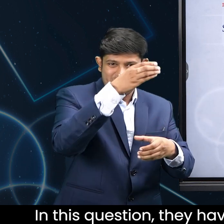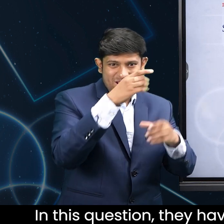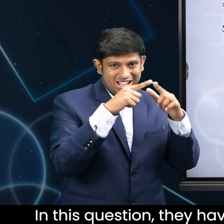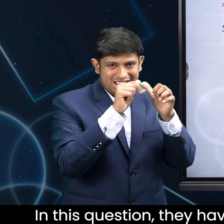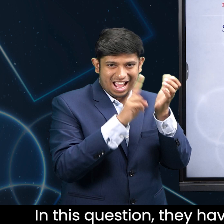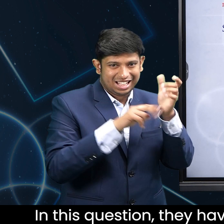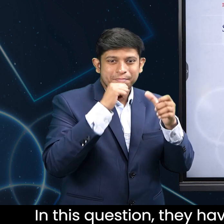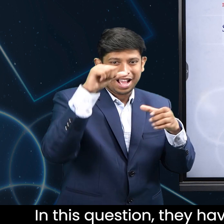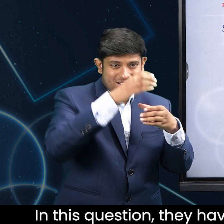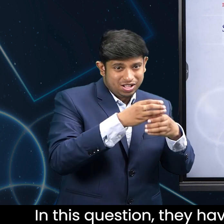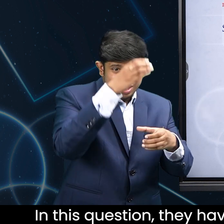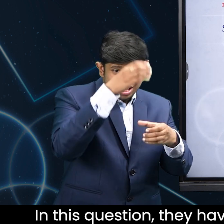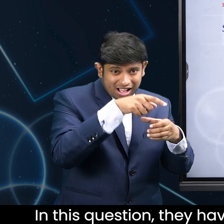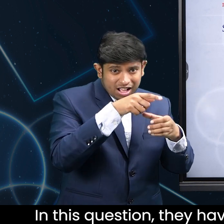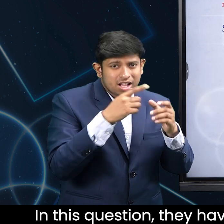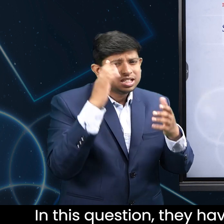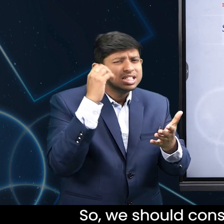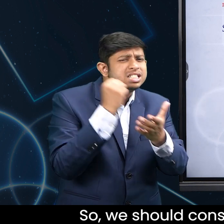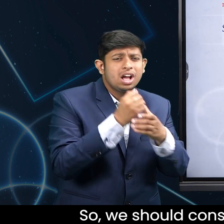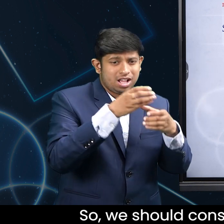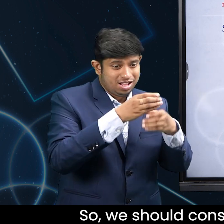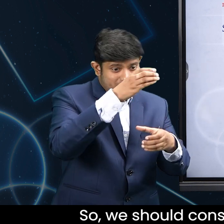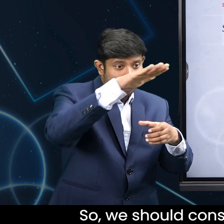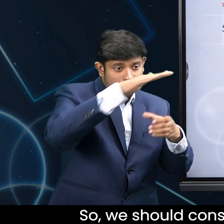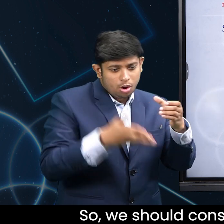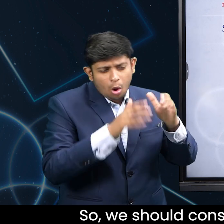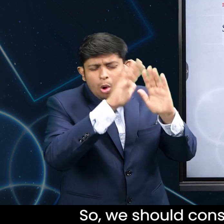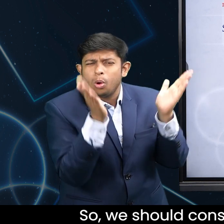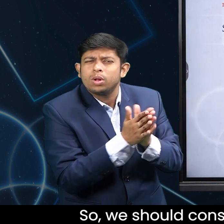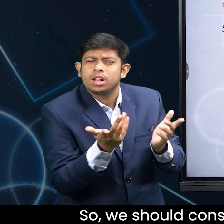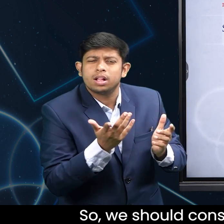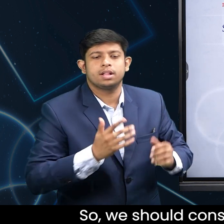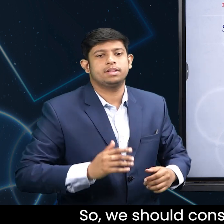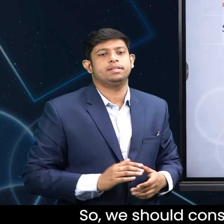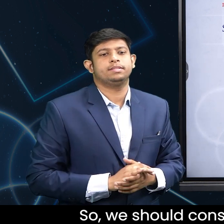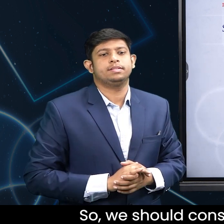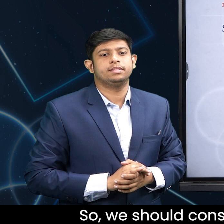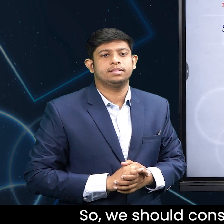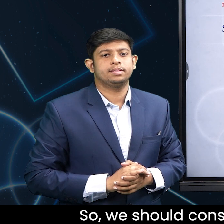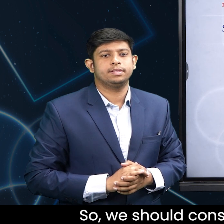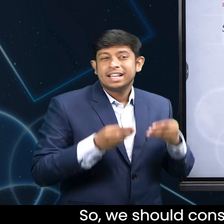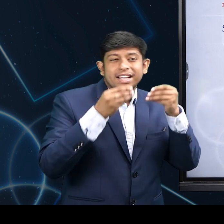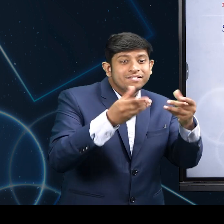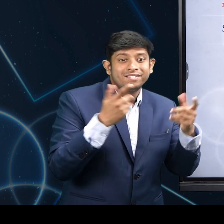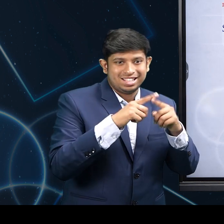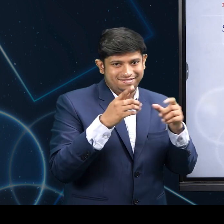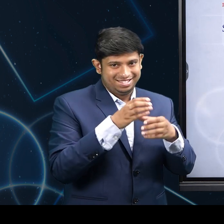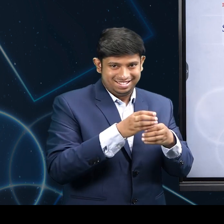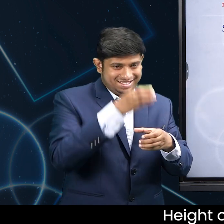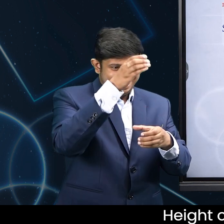mentioned that it is a closed cylindrical tank. So, we should consider the total surface area of the cylinder.